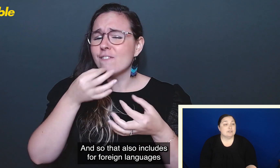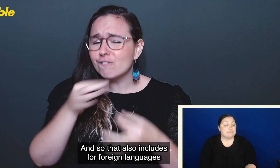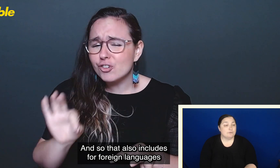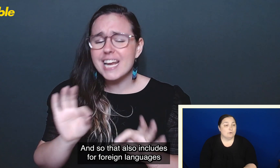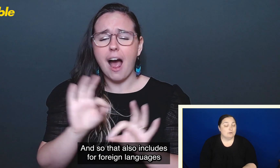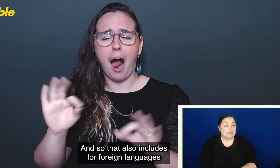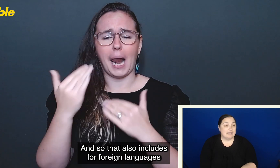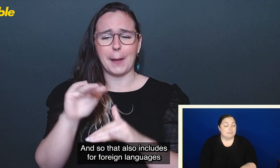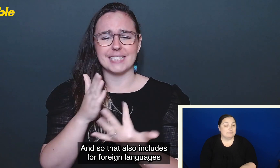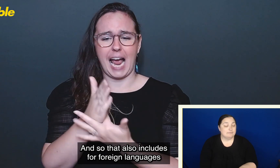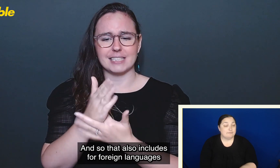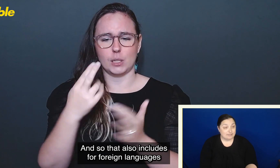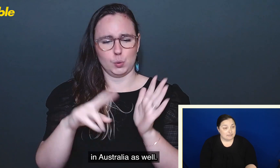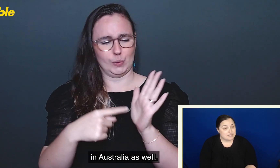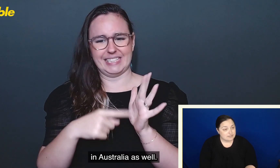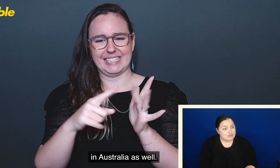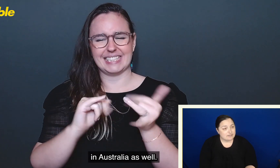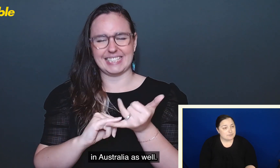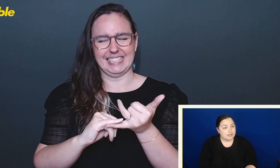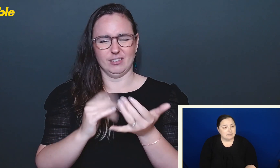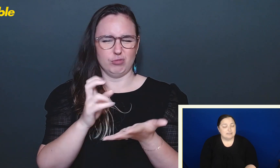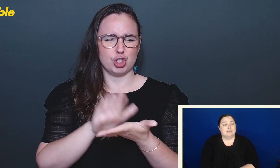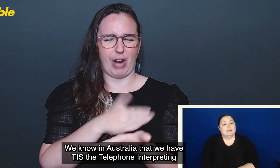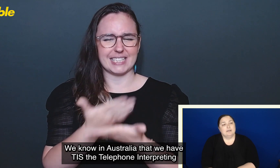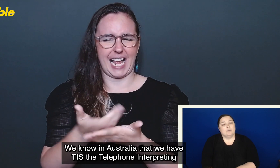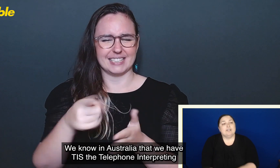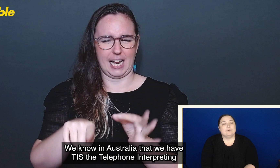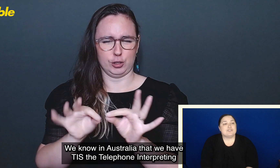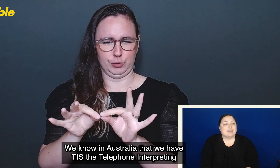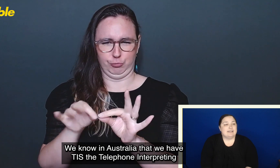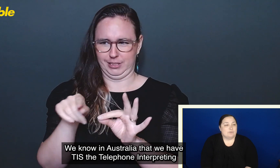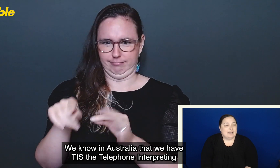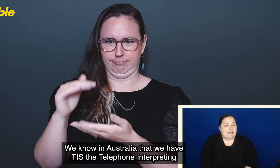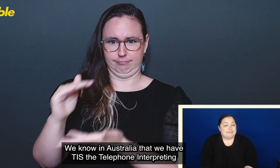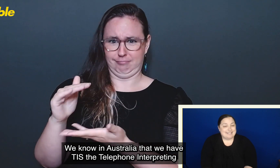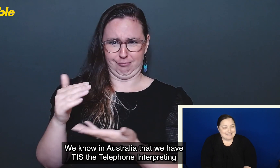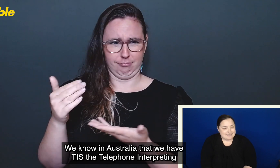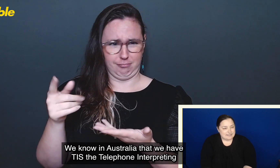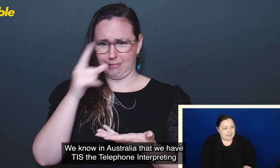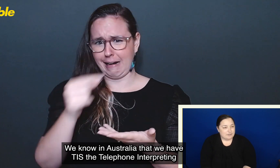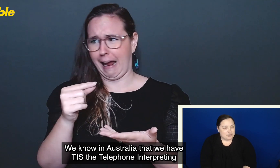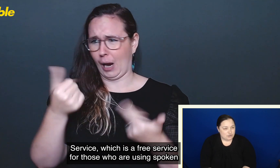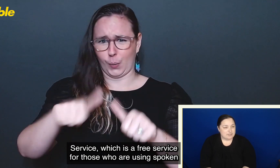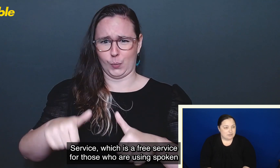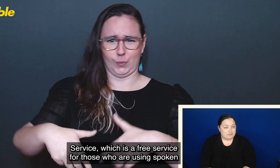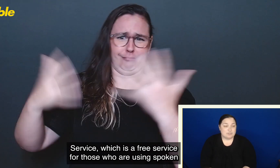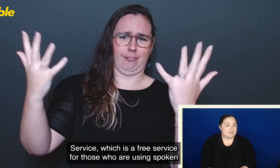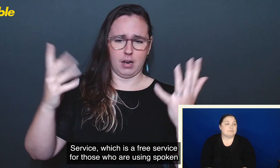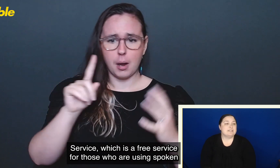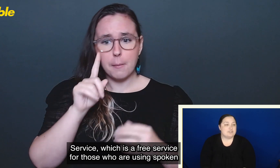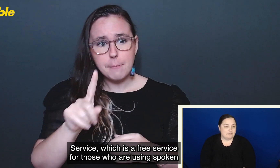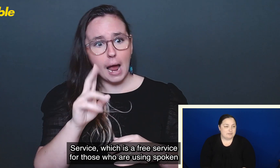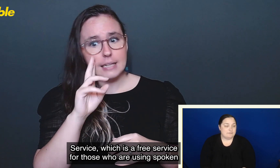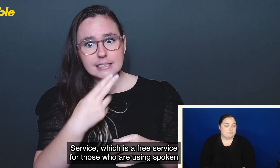includes for foreign languages in Australia as well. We know in Australia that we have TIS, the telephone interpreting service, which is a